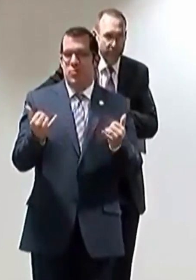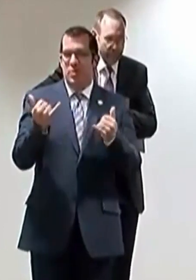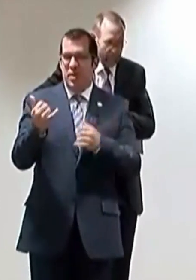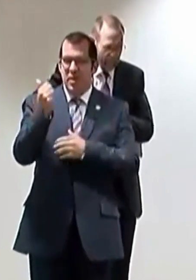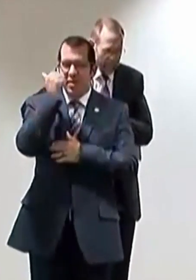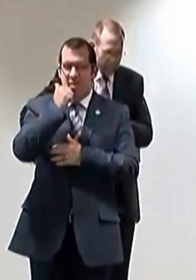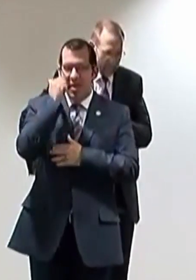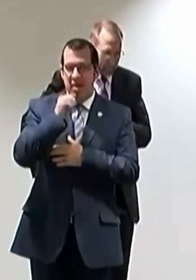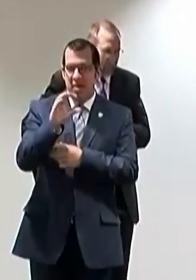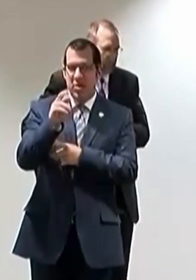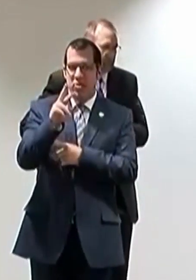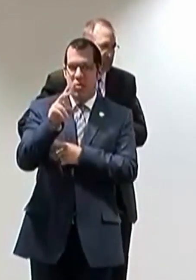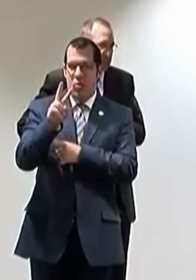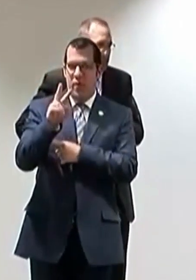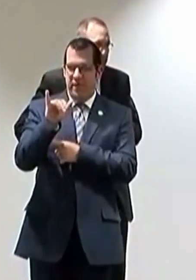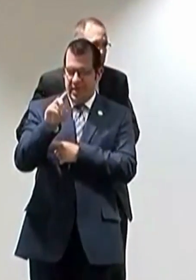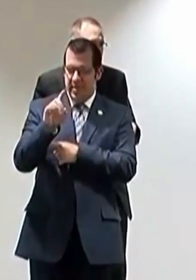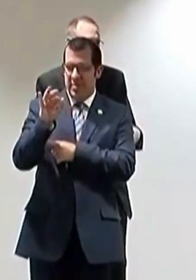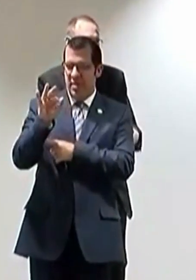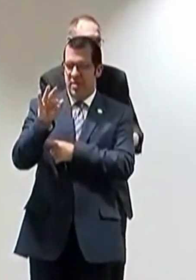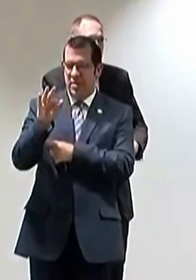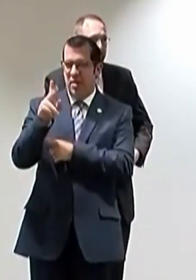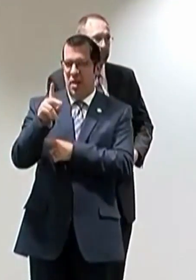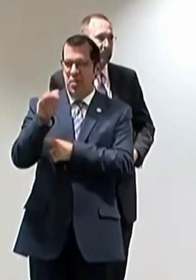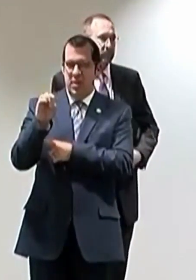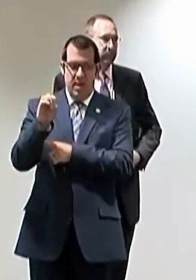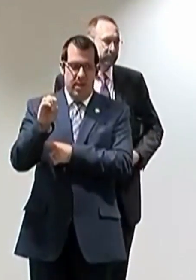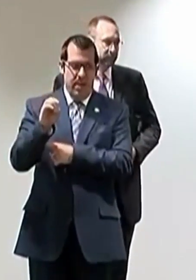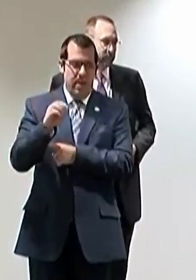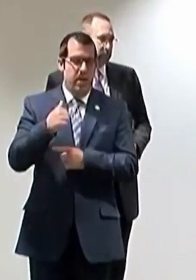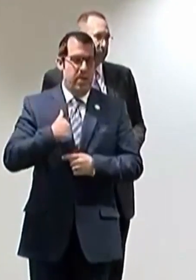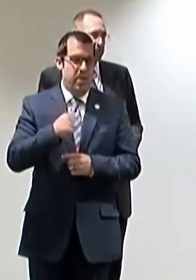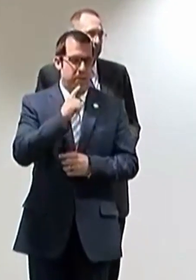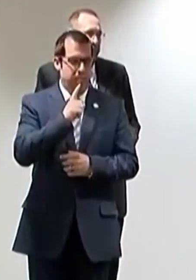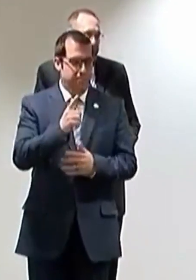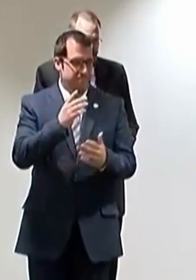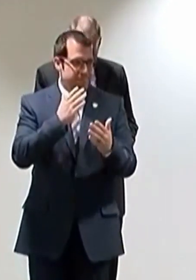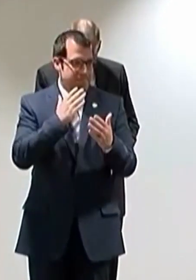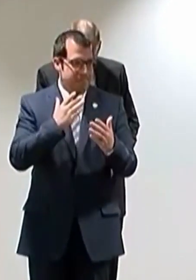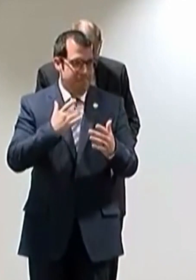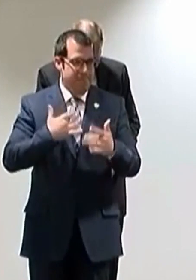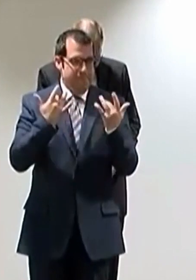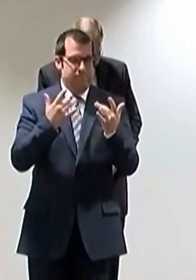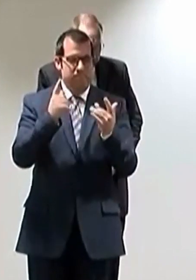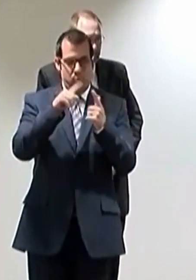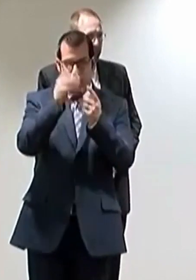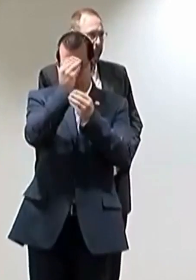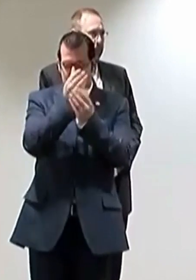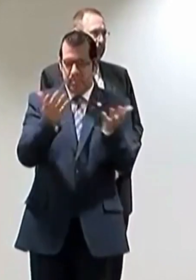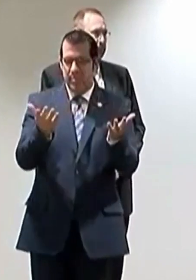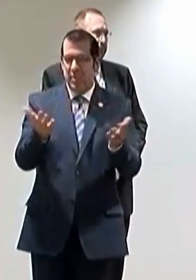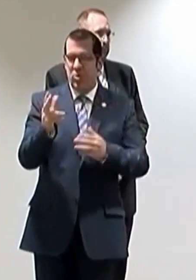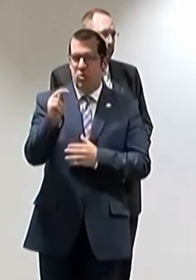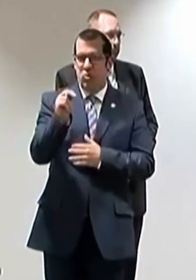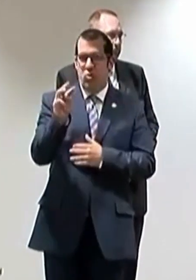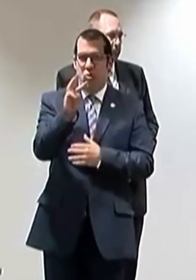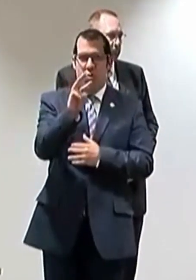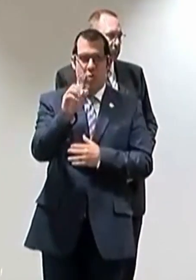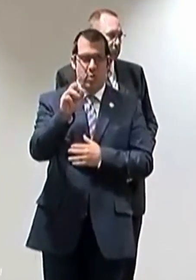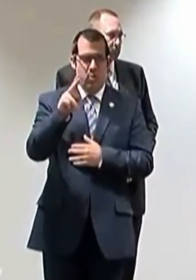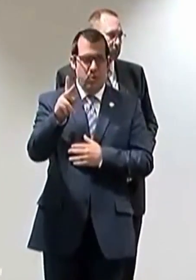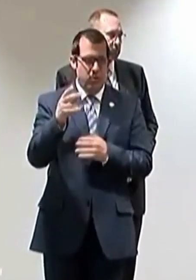daily COVID-19 update. And I'm delighted to bring this message to Northwest Arkansas